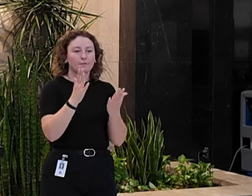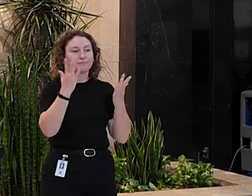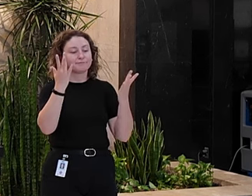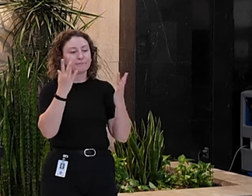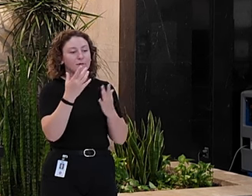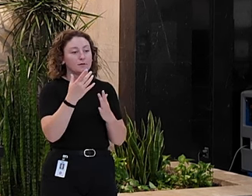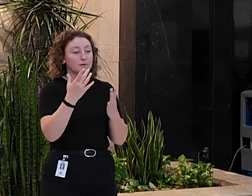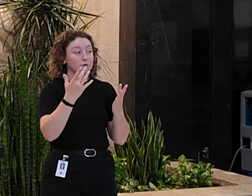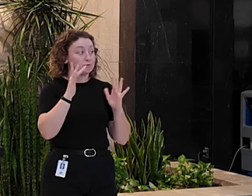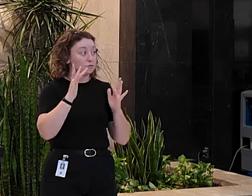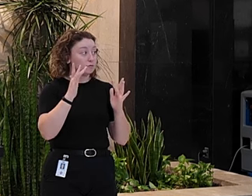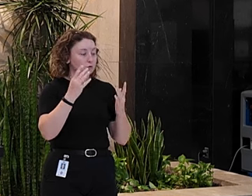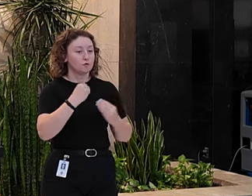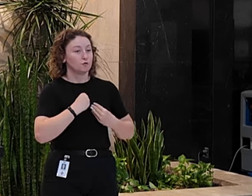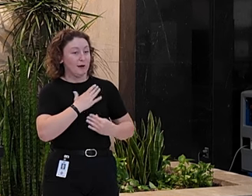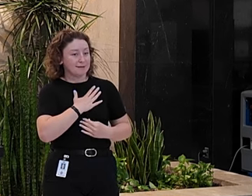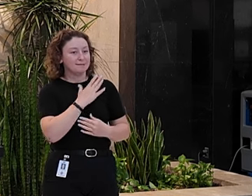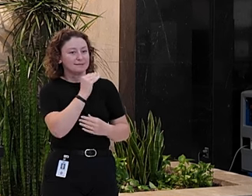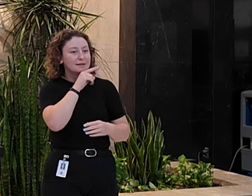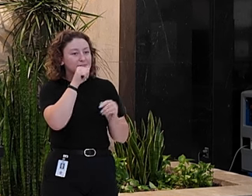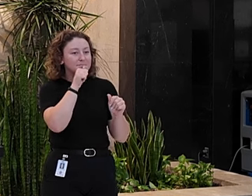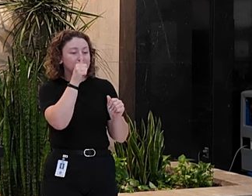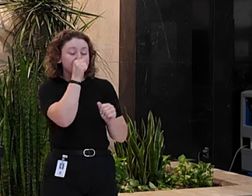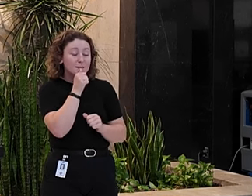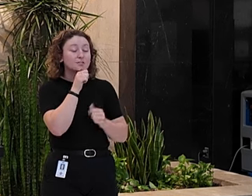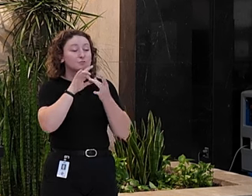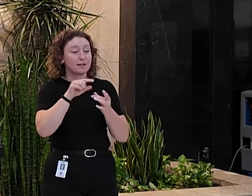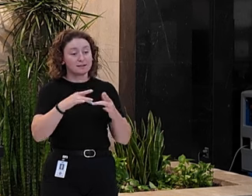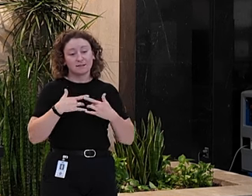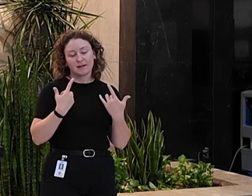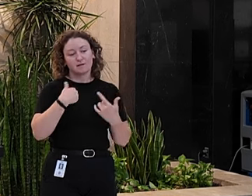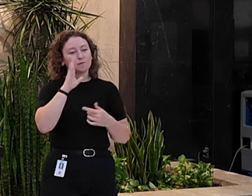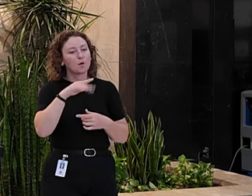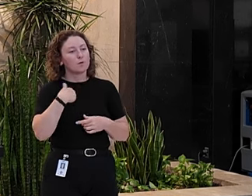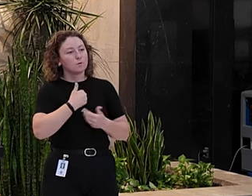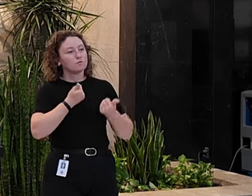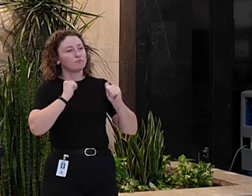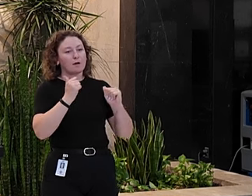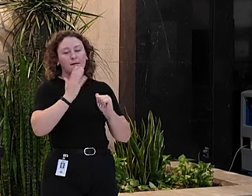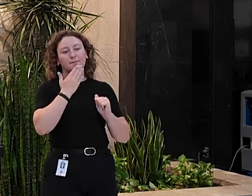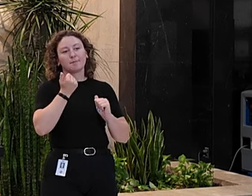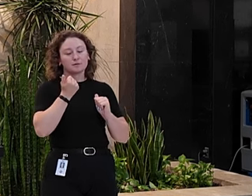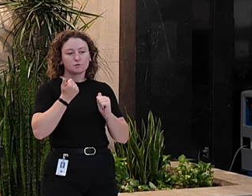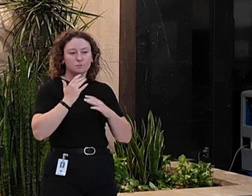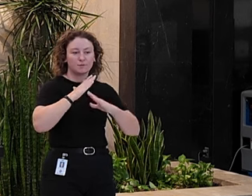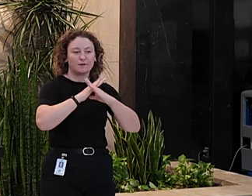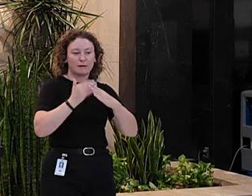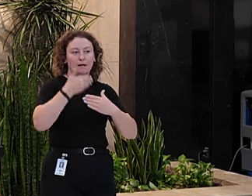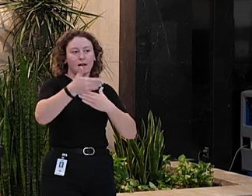patience with this event, and know that we are going to do everything we can to prevent another one from